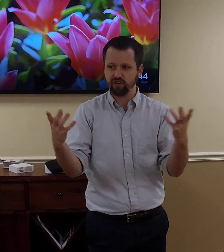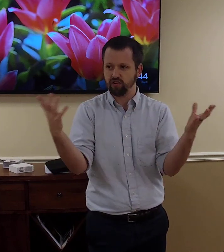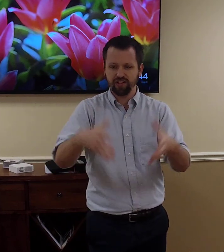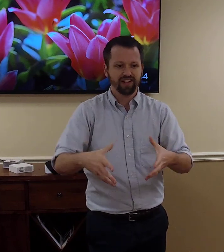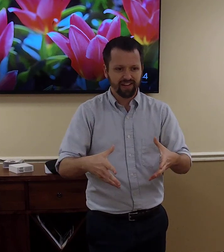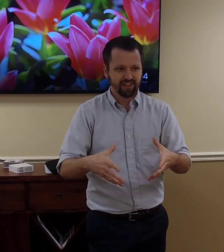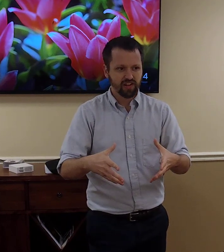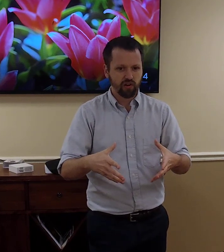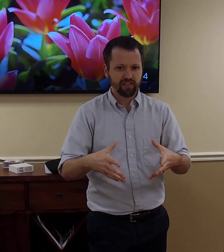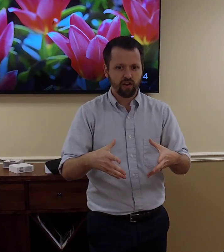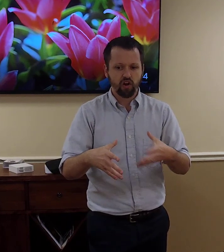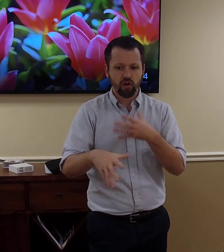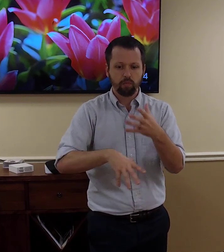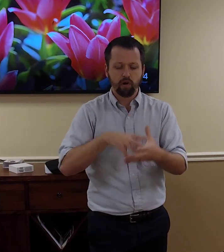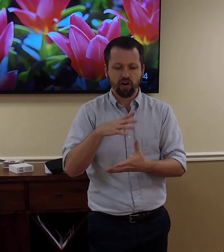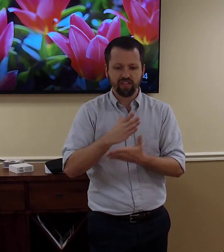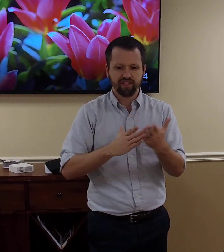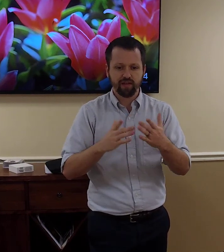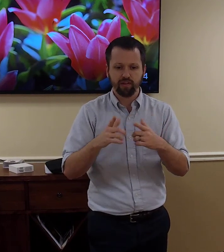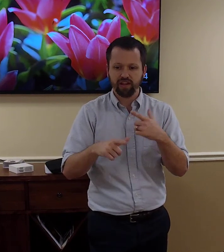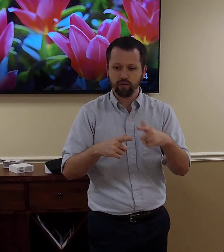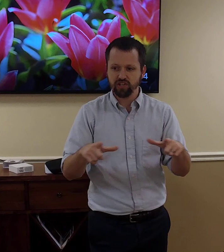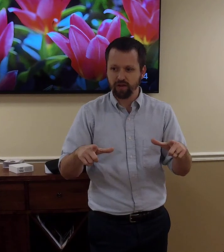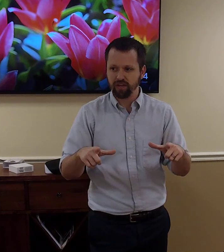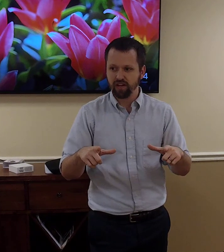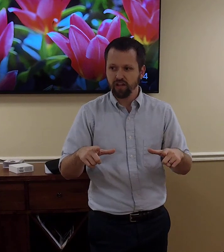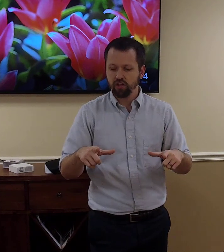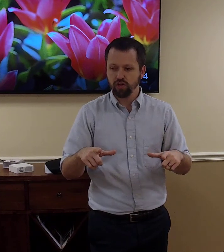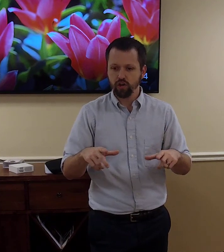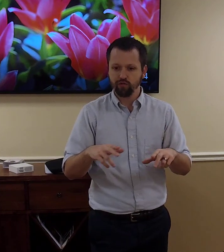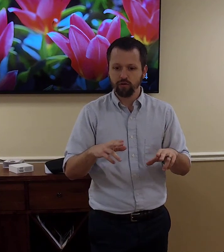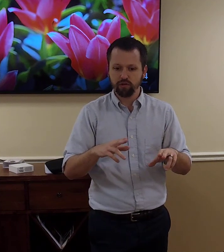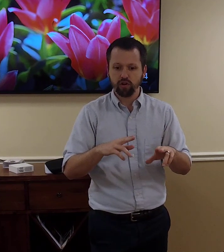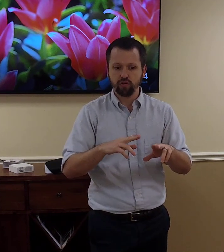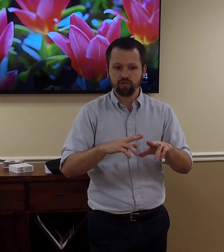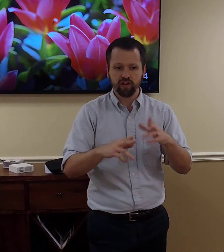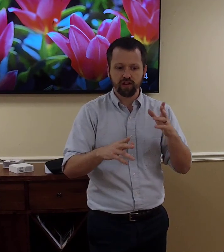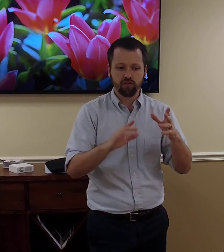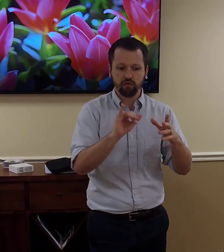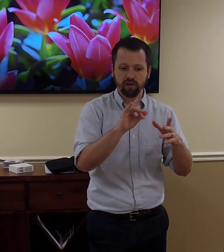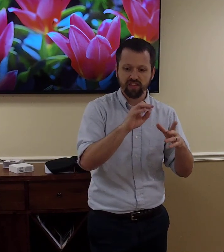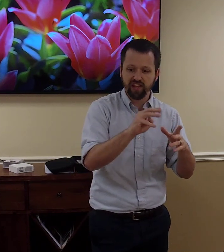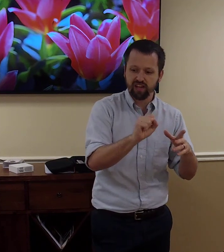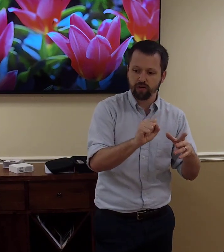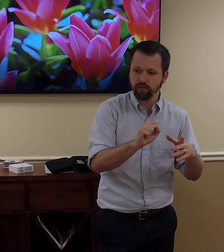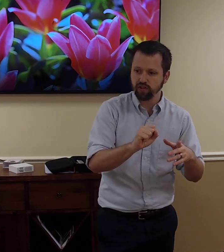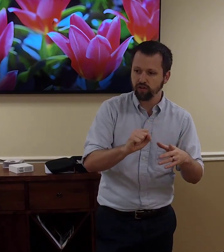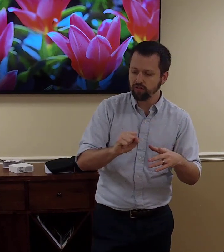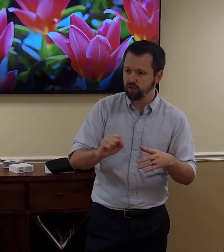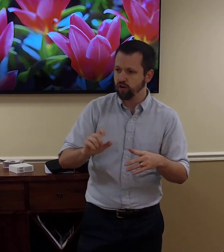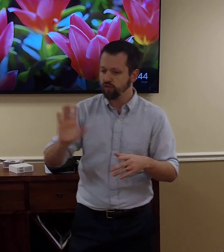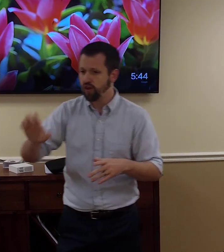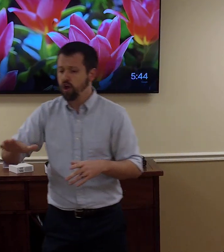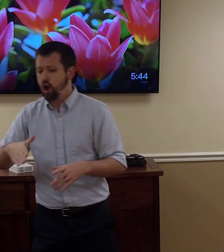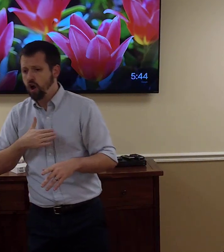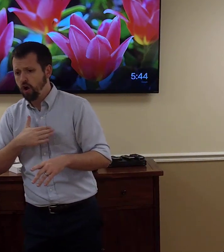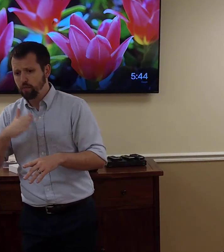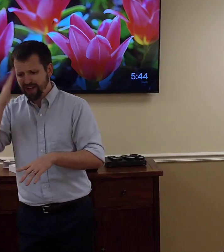all, it's all part of the same language. I mean, you can go from, using one of the idioms to using, say, oh, my